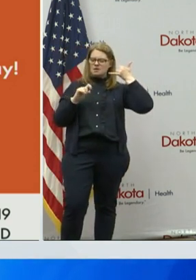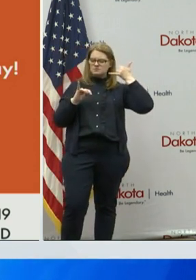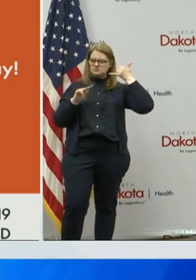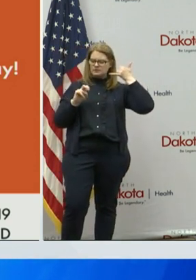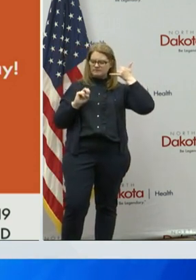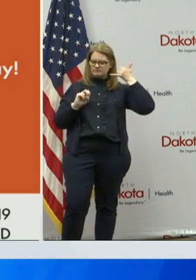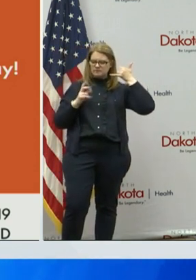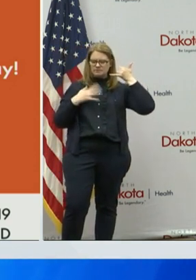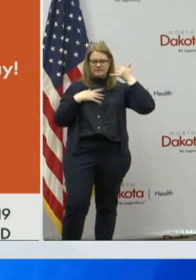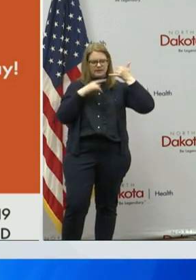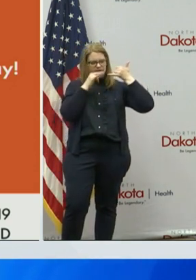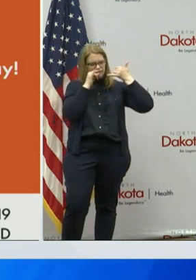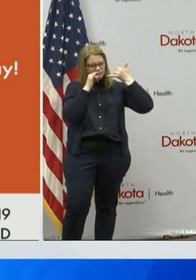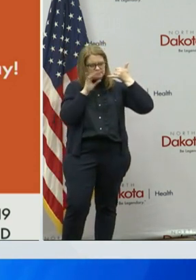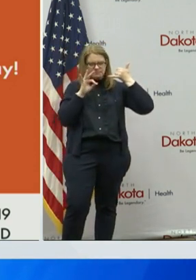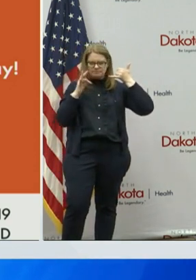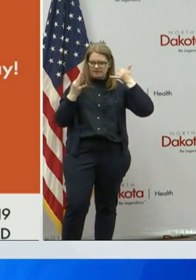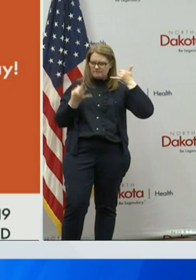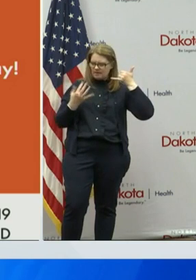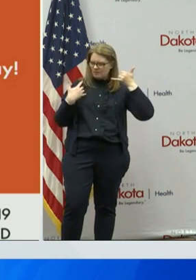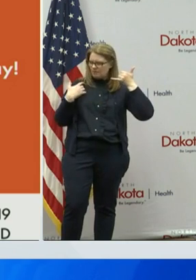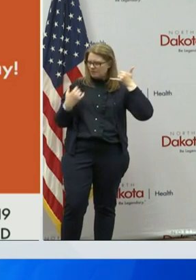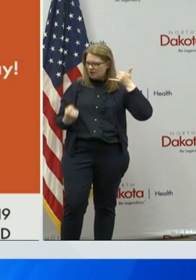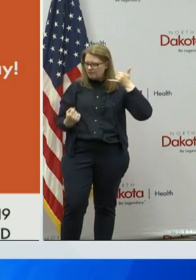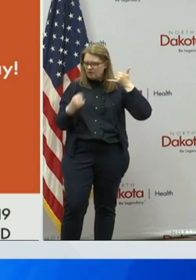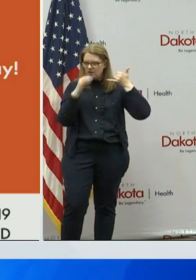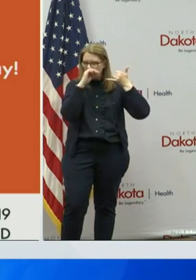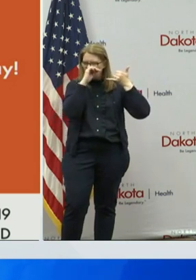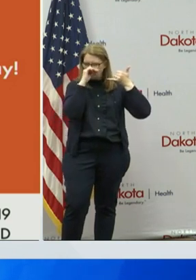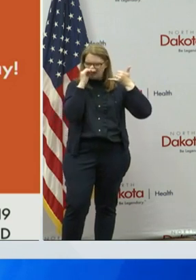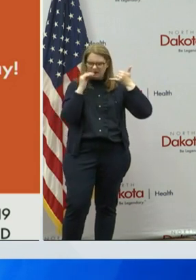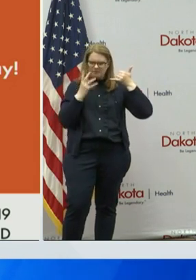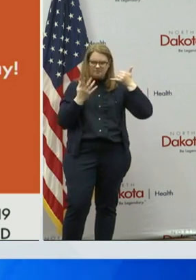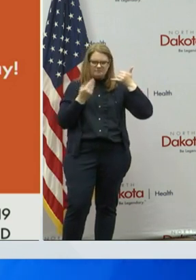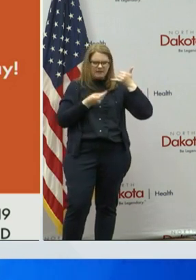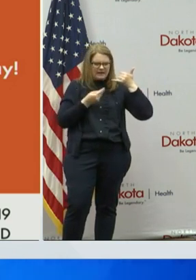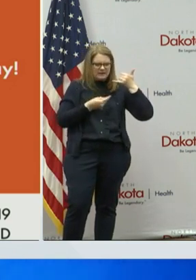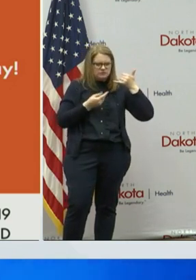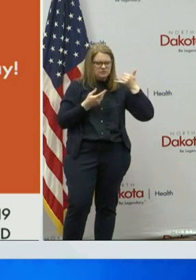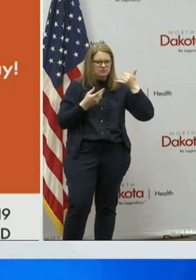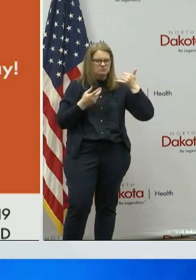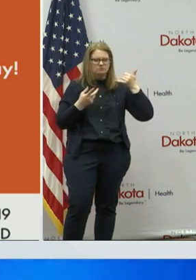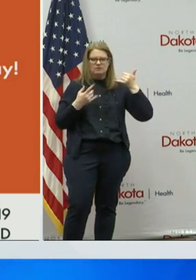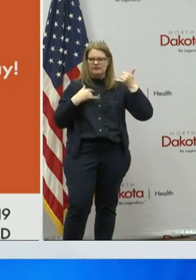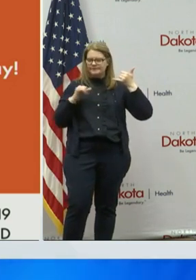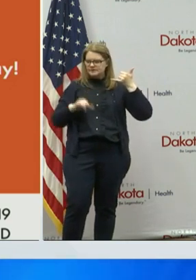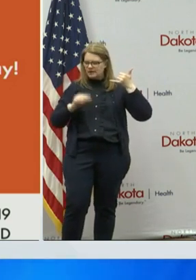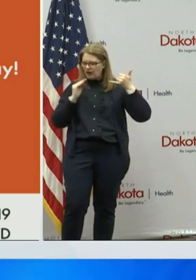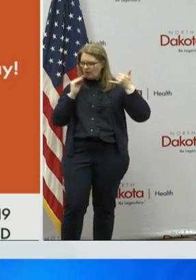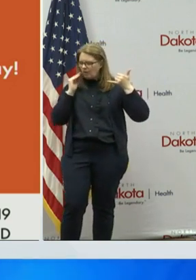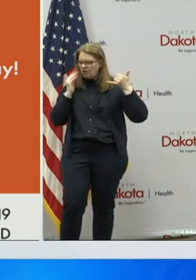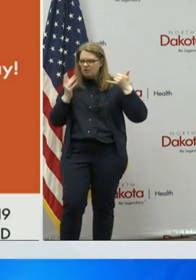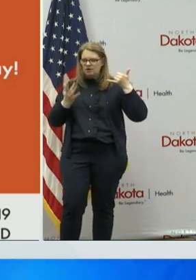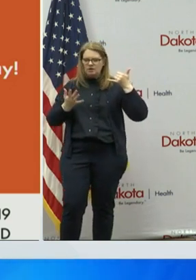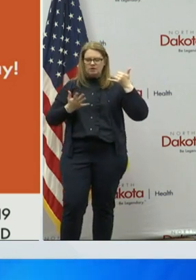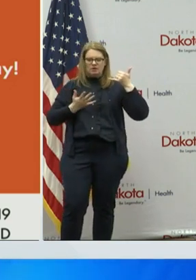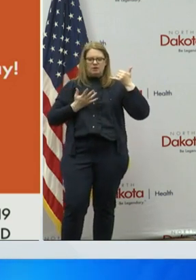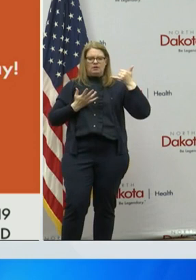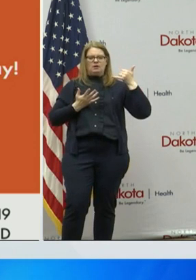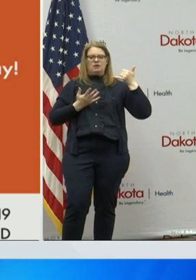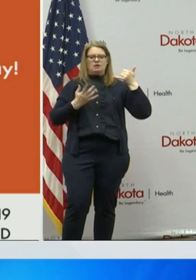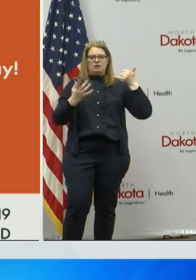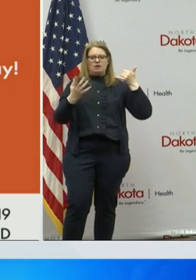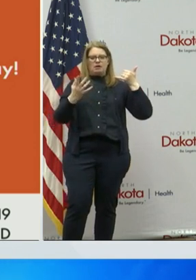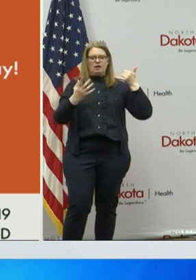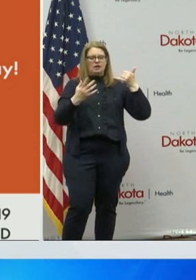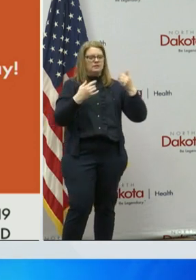about my family? What am I going to recover? What does this mean financially? You've got all of that anxiety, and the next question from the